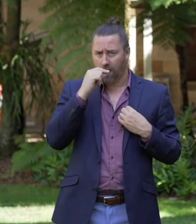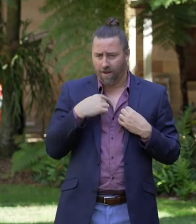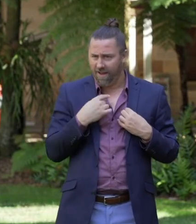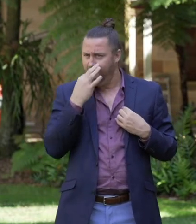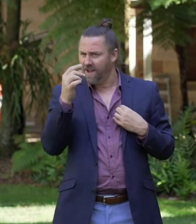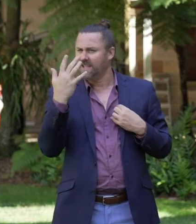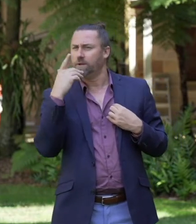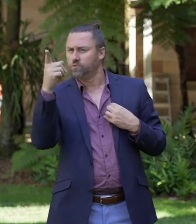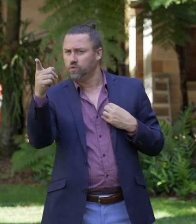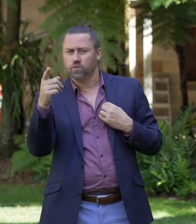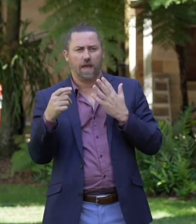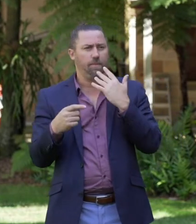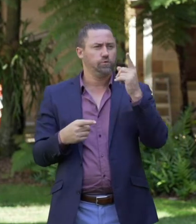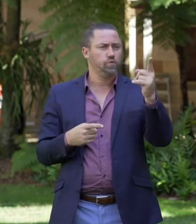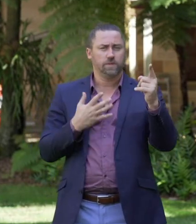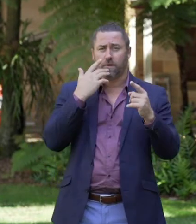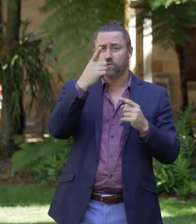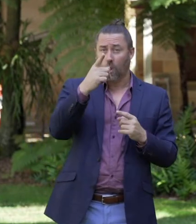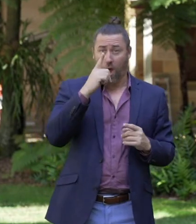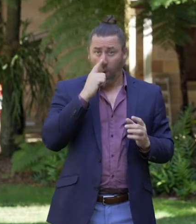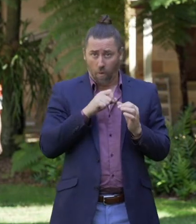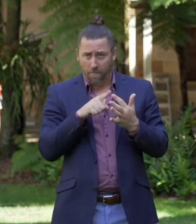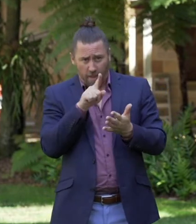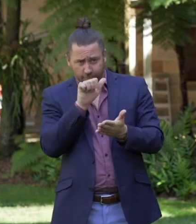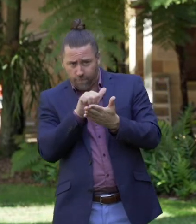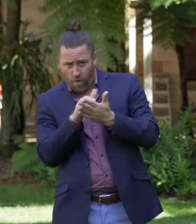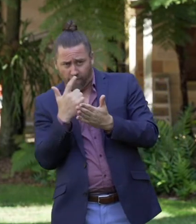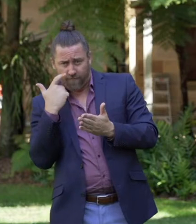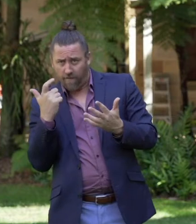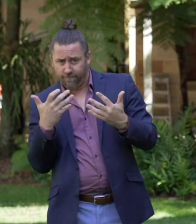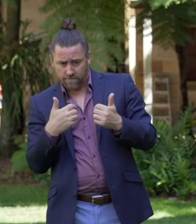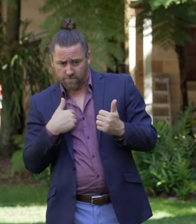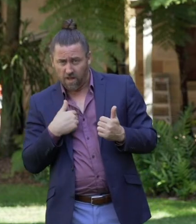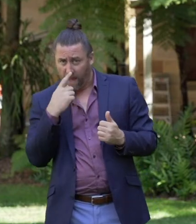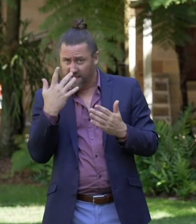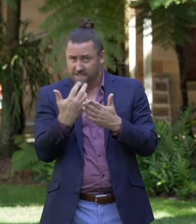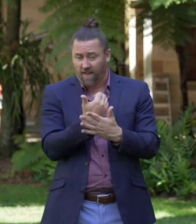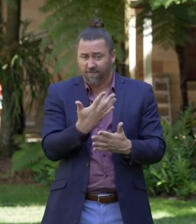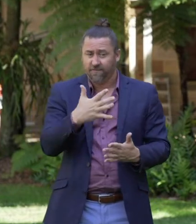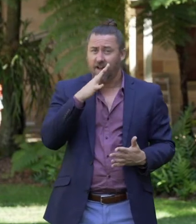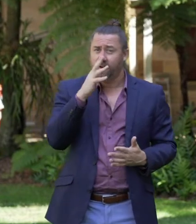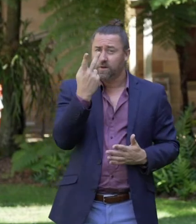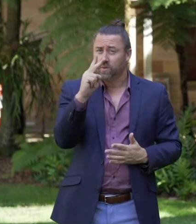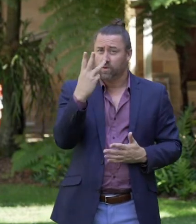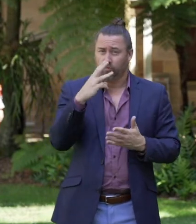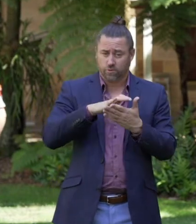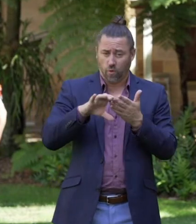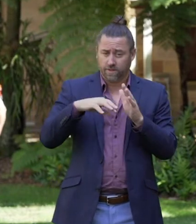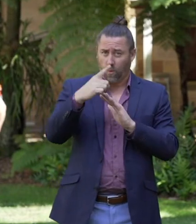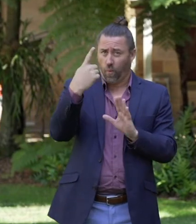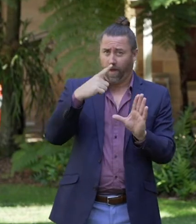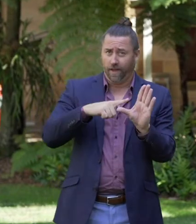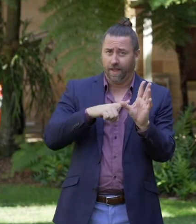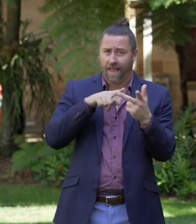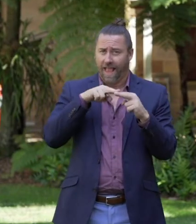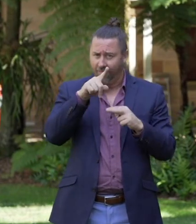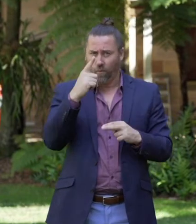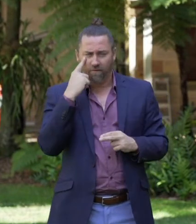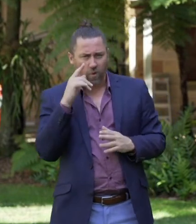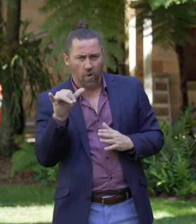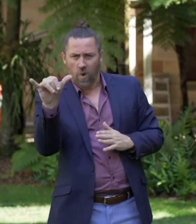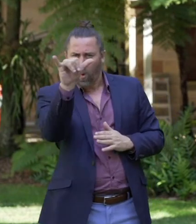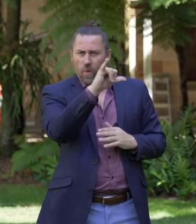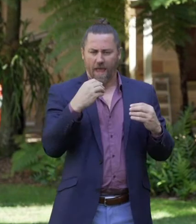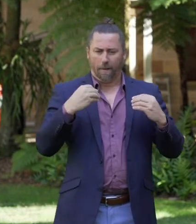saving them around $523 a year. But the best way to ensure that Queenslanders and their